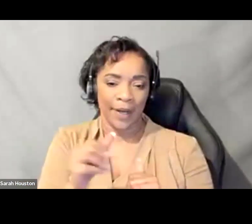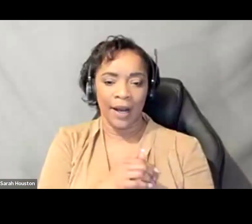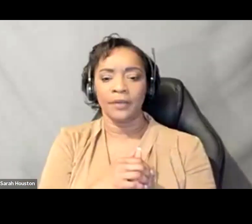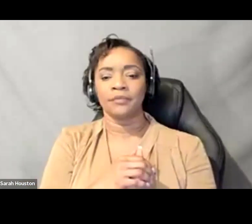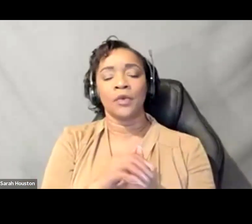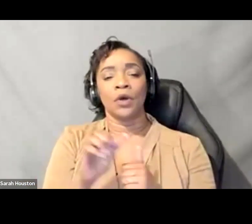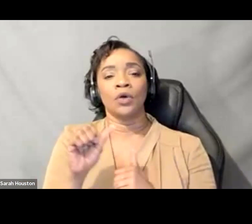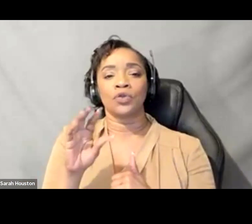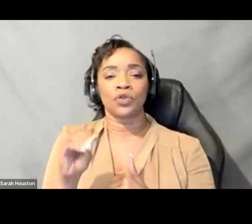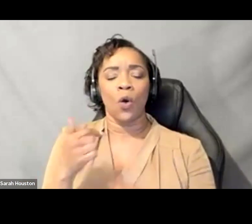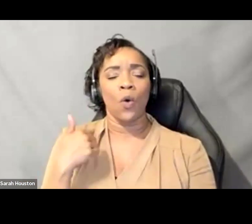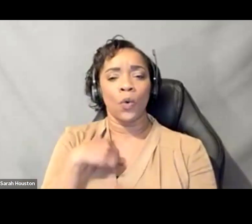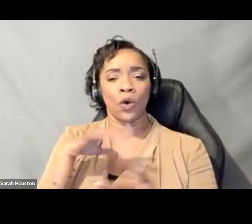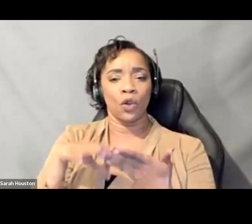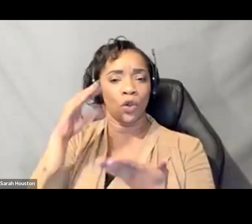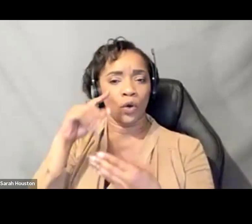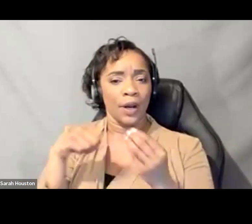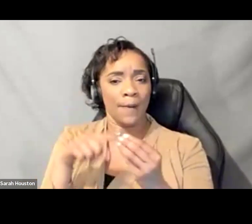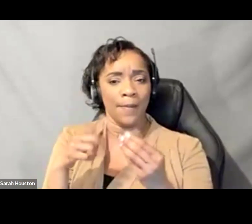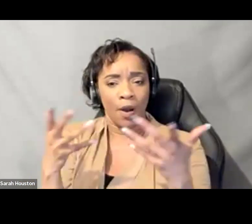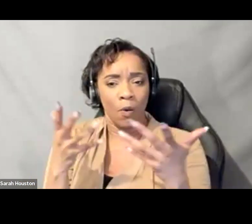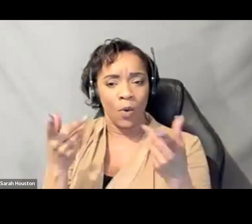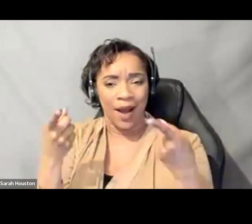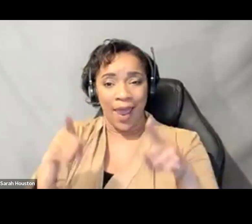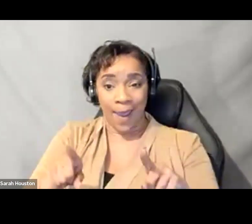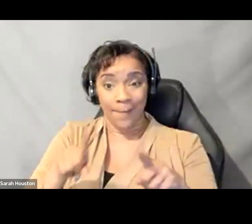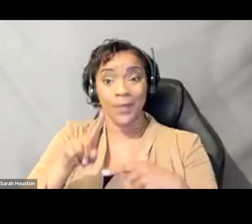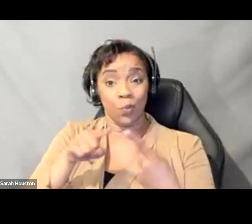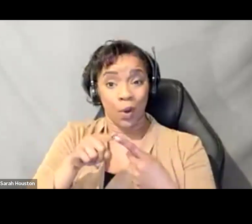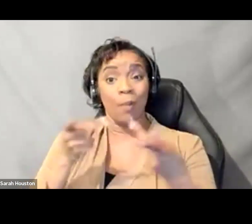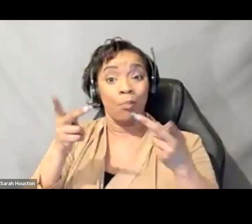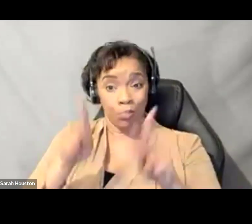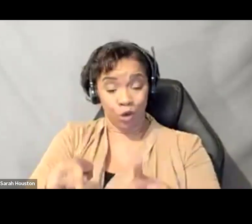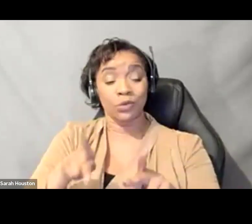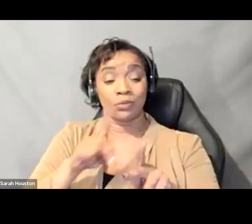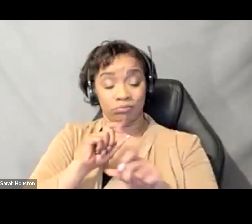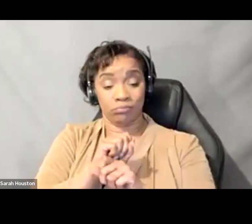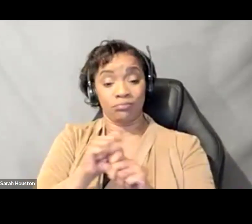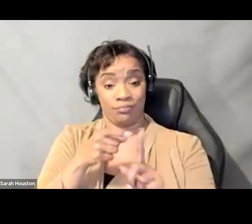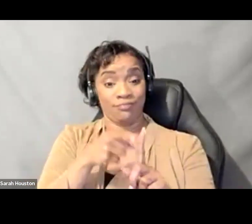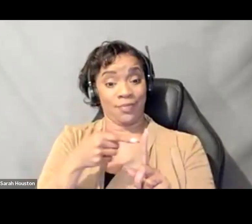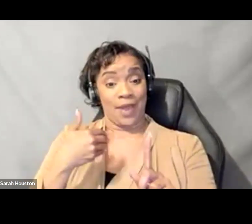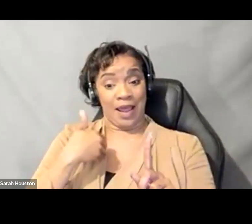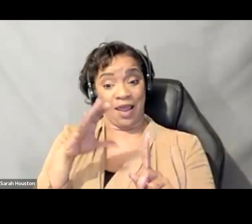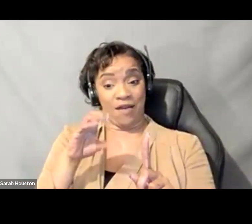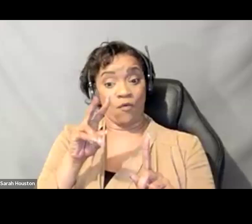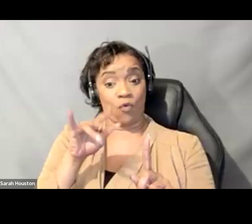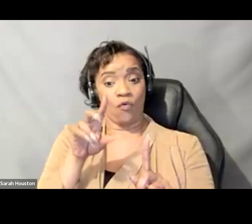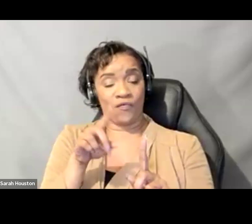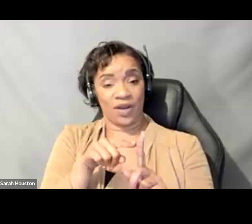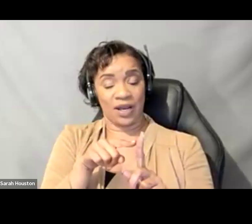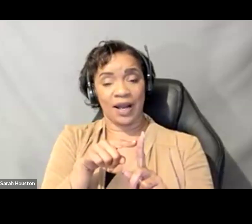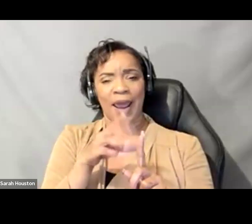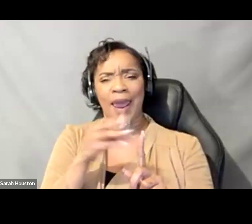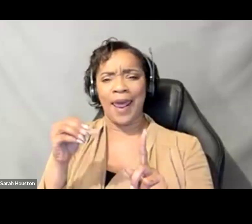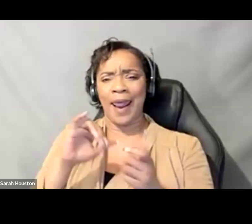what's happening when someone has COVID, and then in some people now develop long